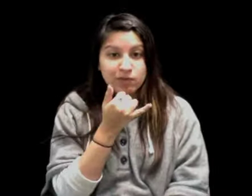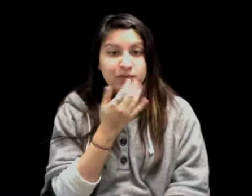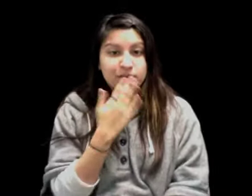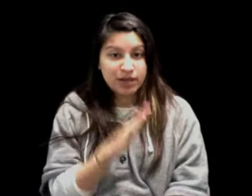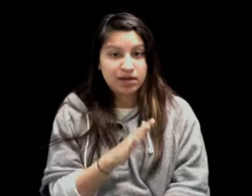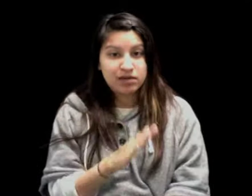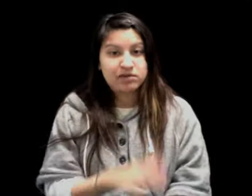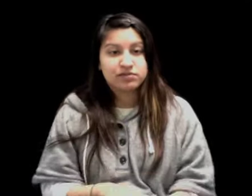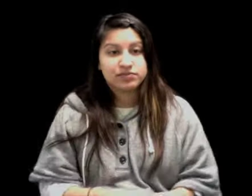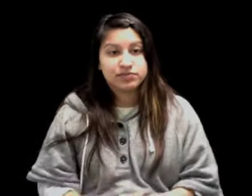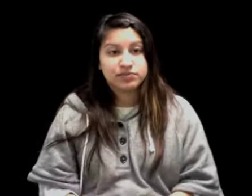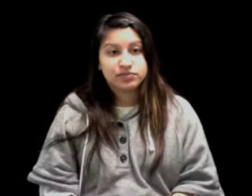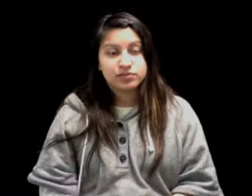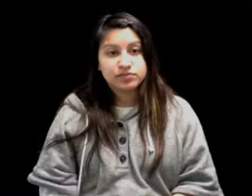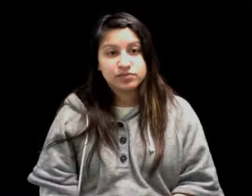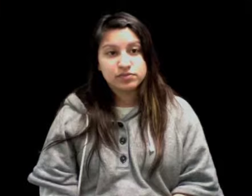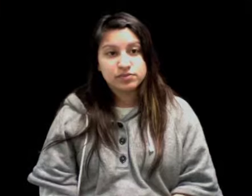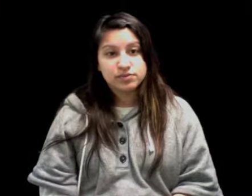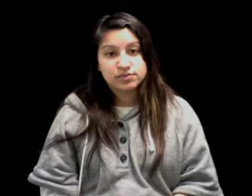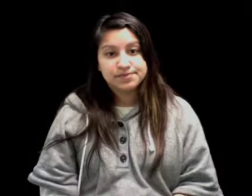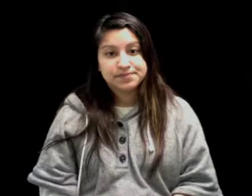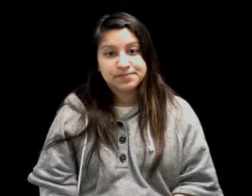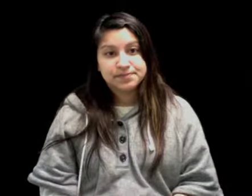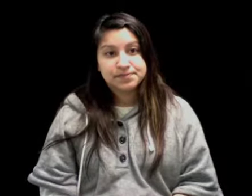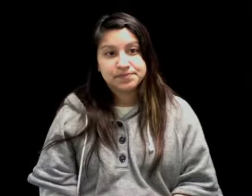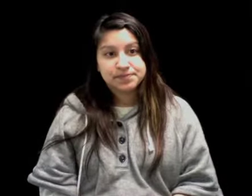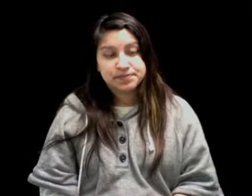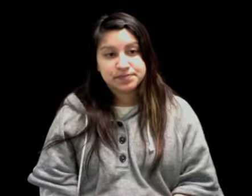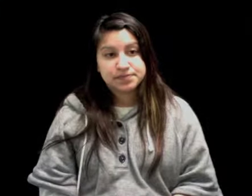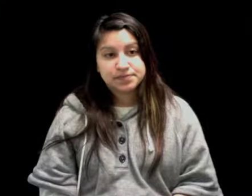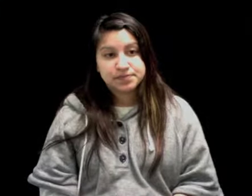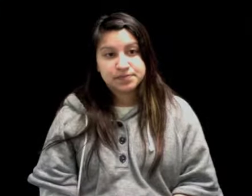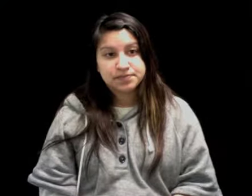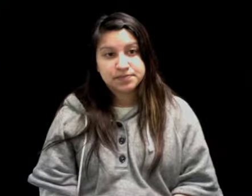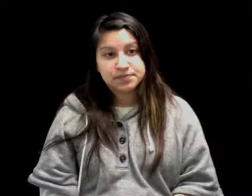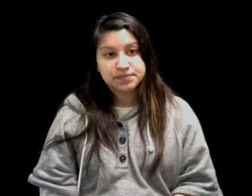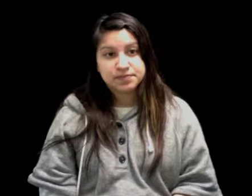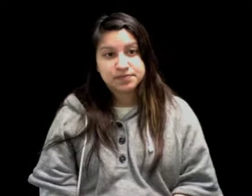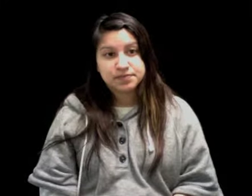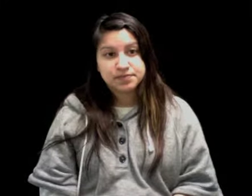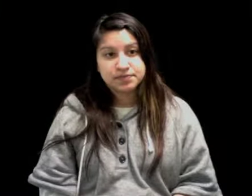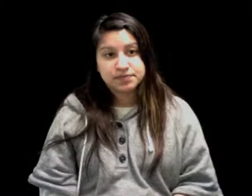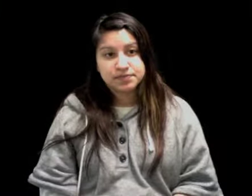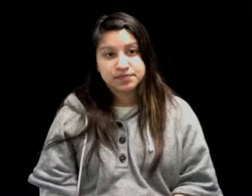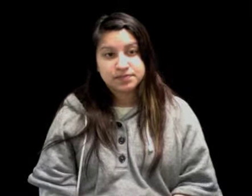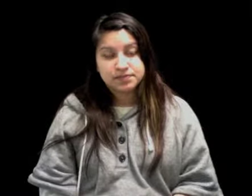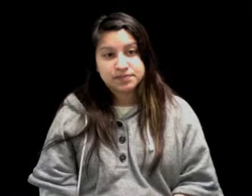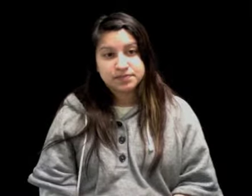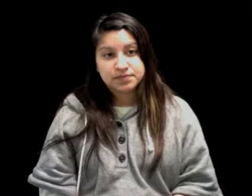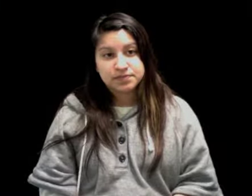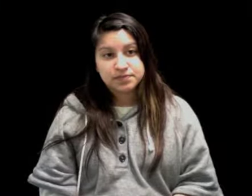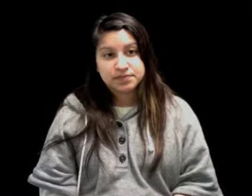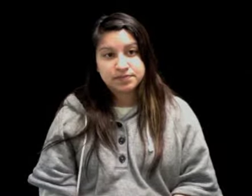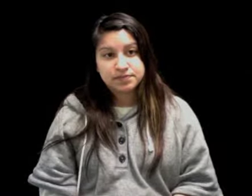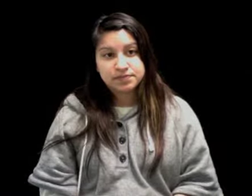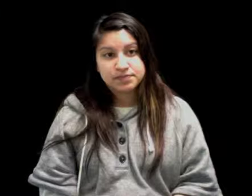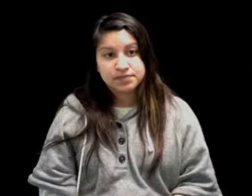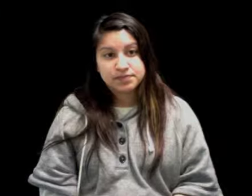Also, it's important to keep in mind that these exercises can transfer to any ethnic group. But I'd also like to talk first about the meaning